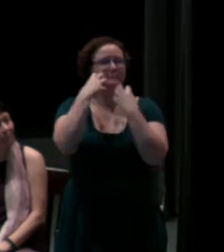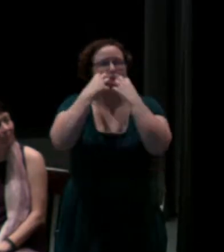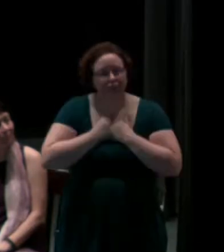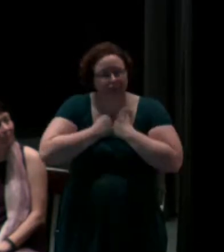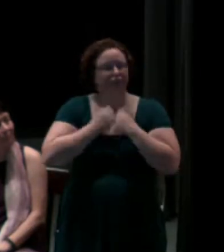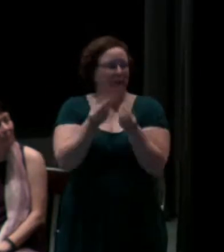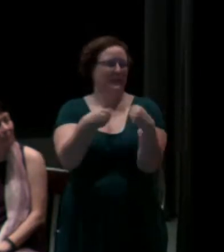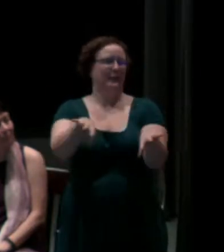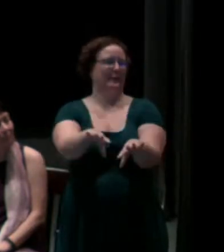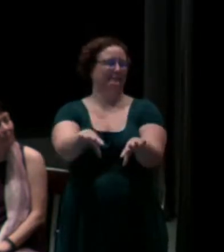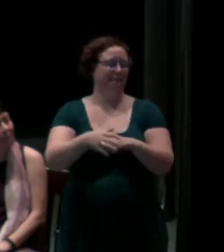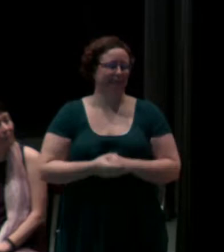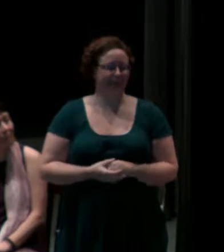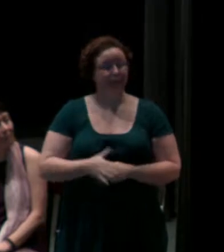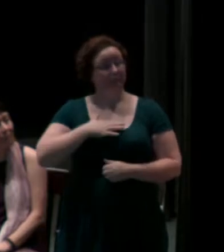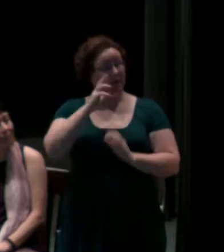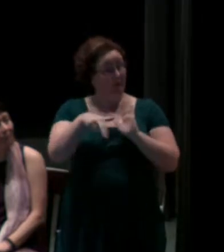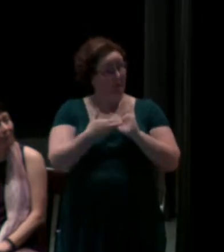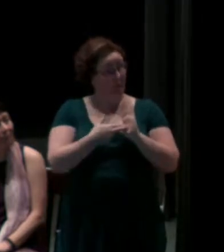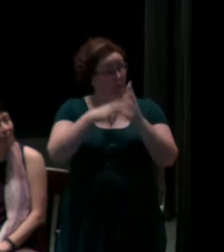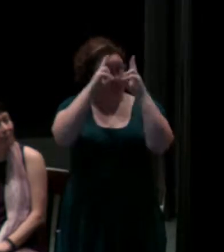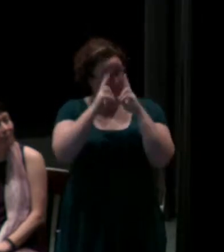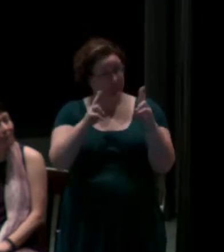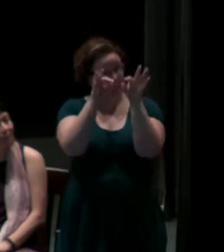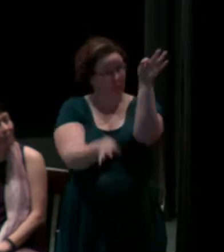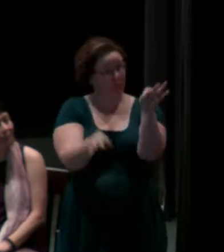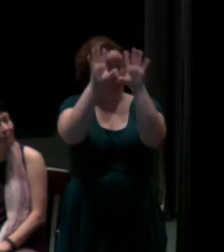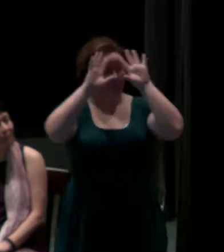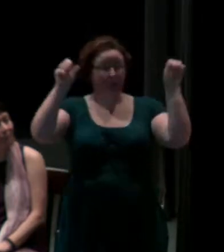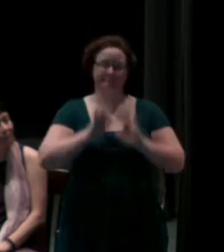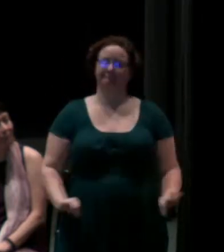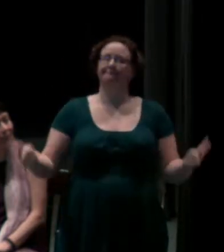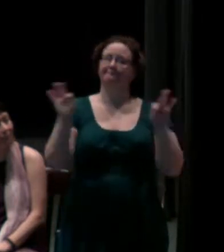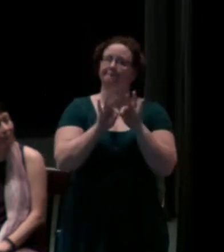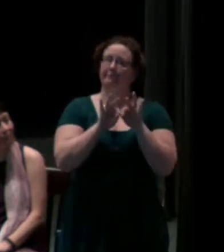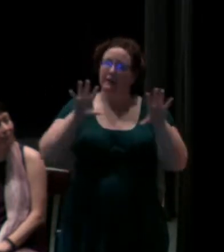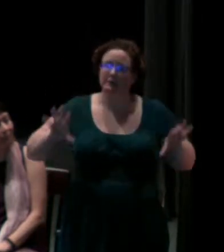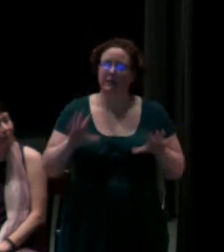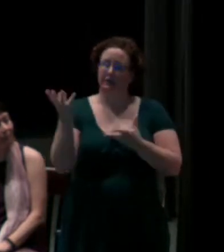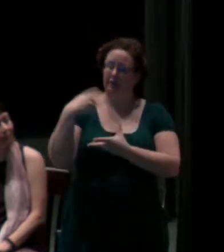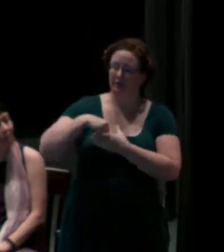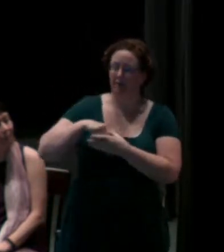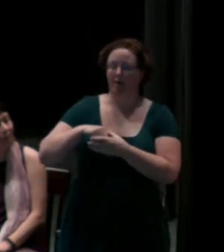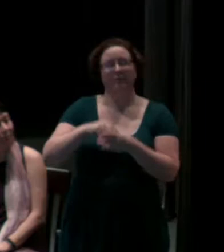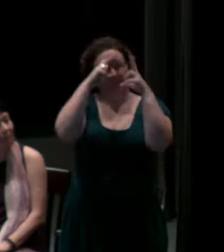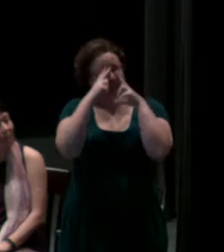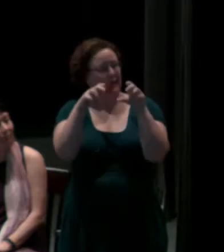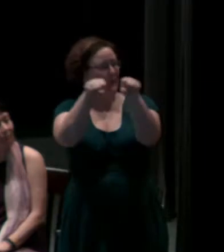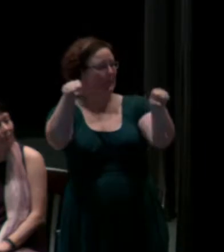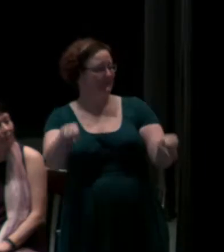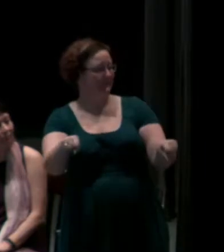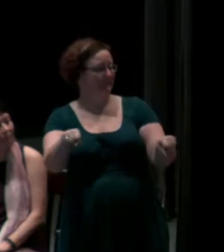our campus community. My role as Honor Court President is essential because I am actively involved and engaged in the honor system, which